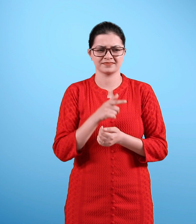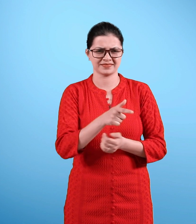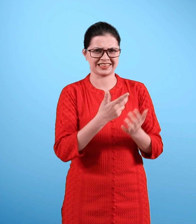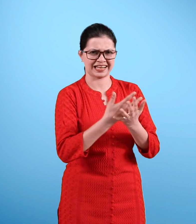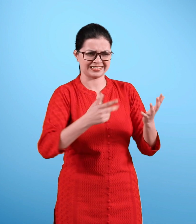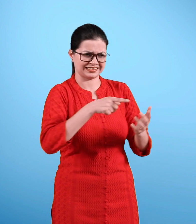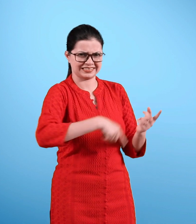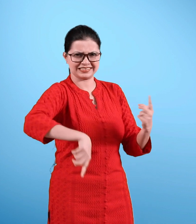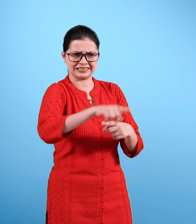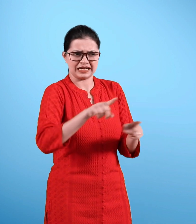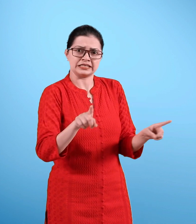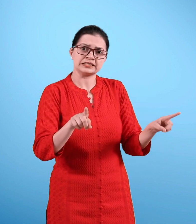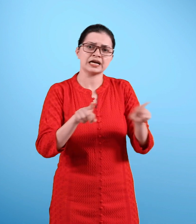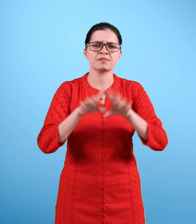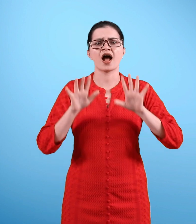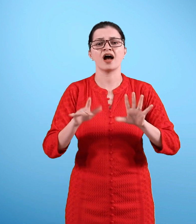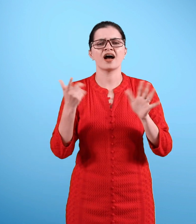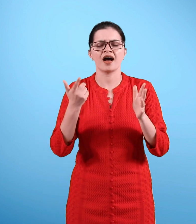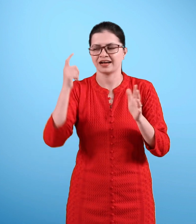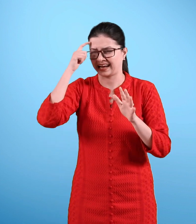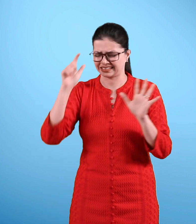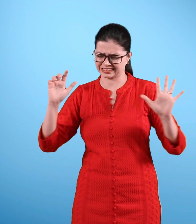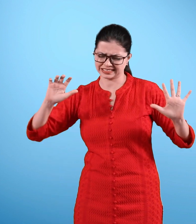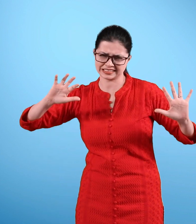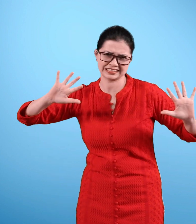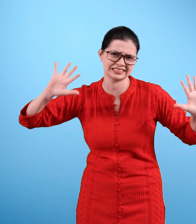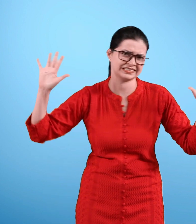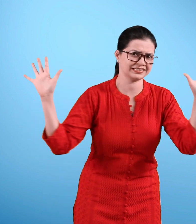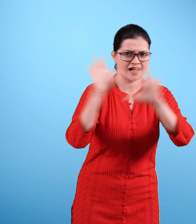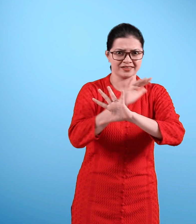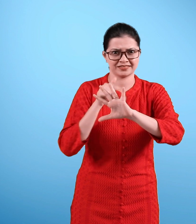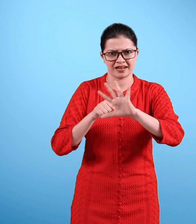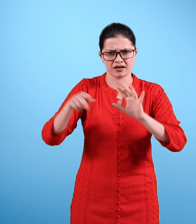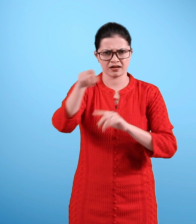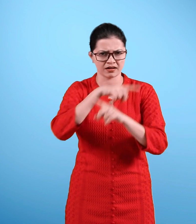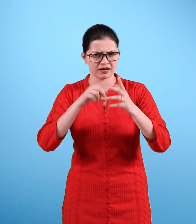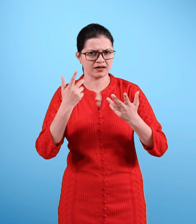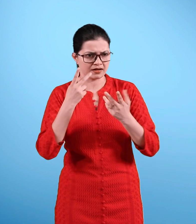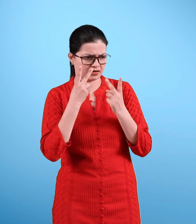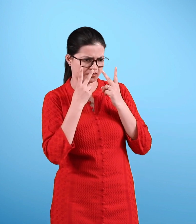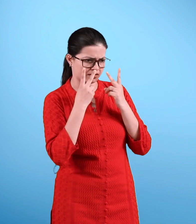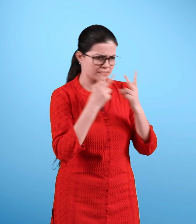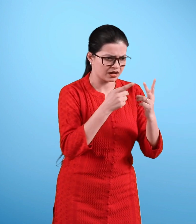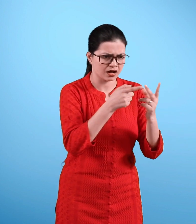Think of the same places at night time if it were completely dark. What will you